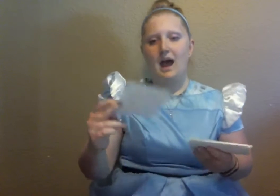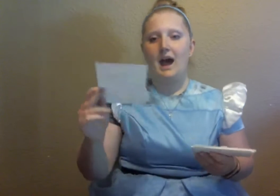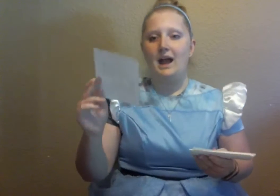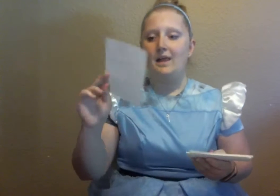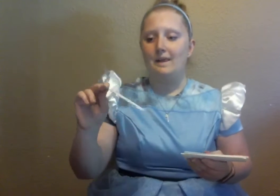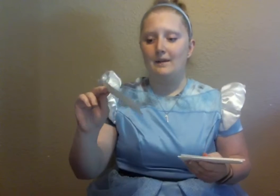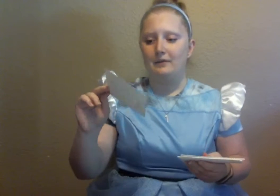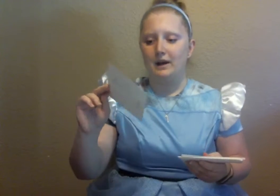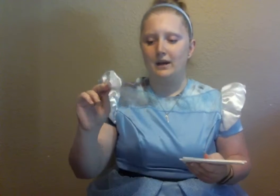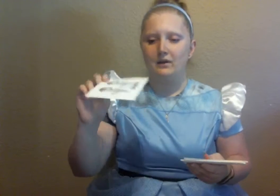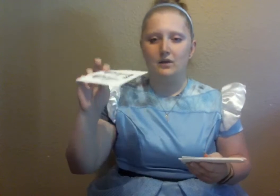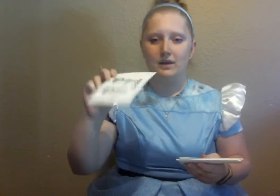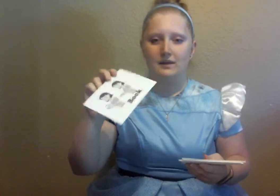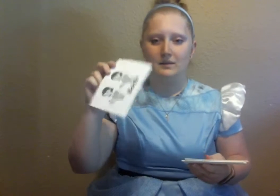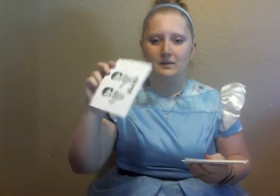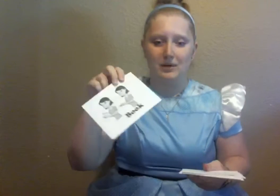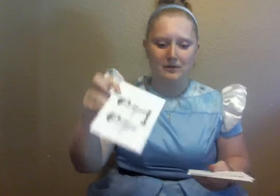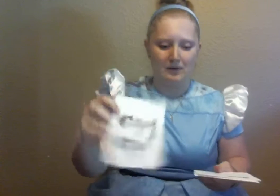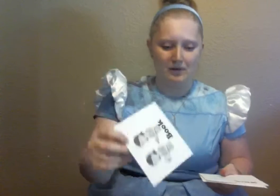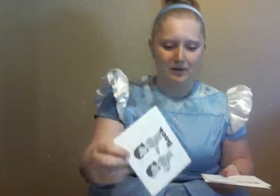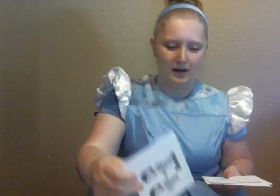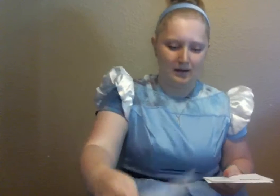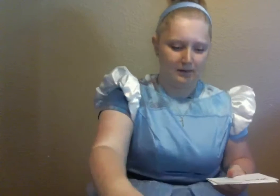I love reading, so this is one of my favorite signs.